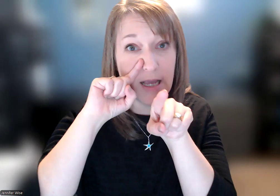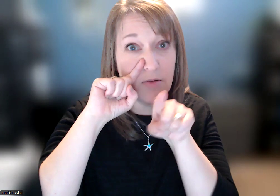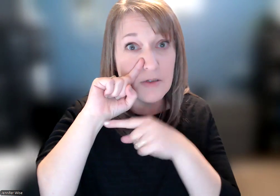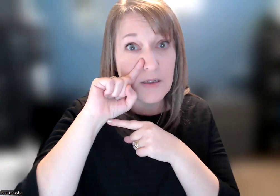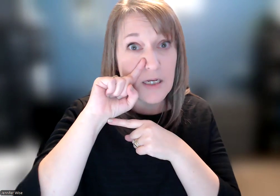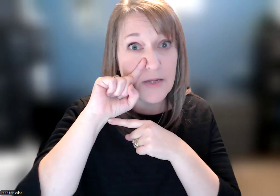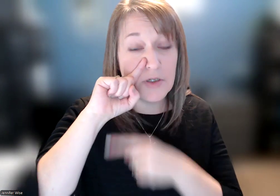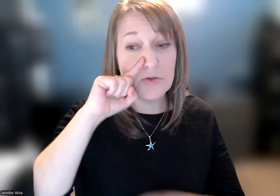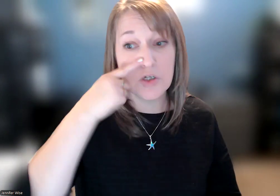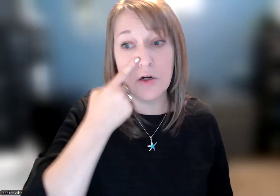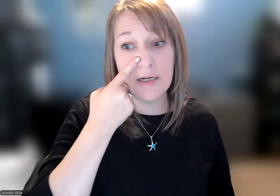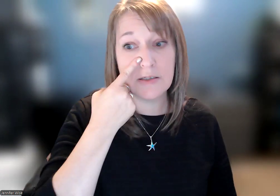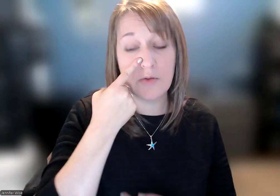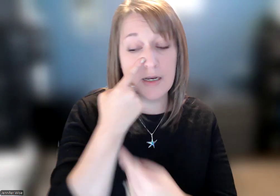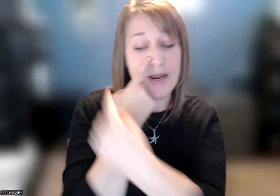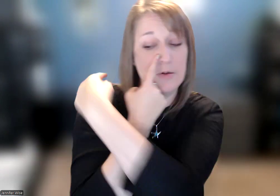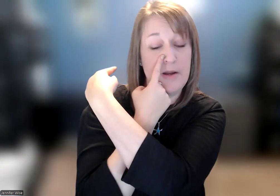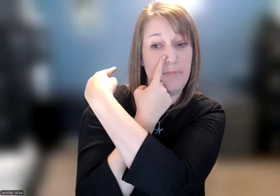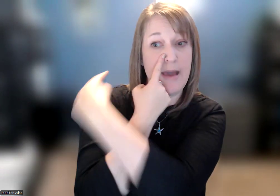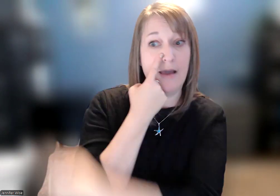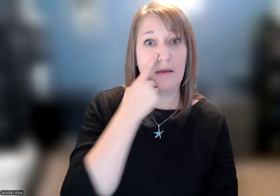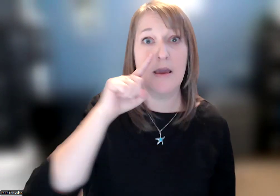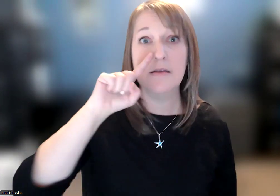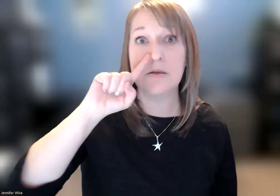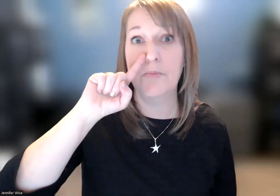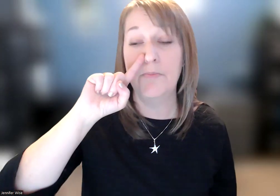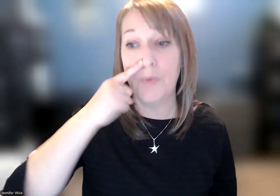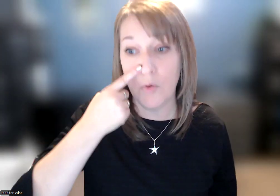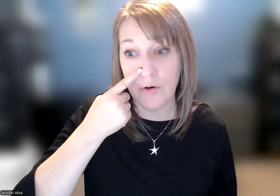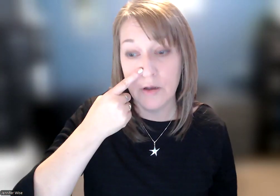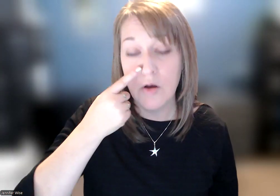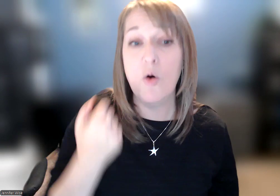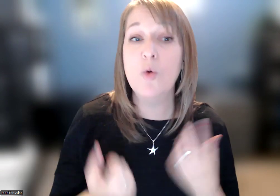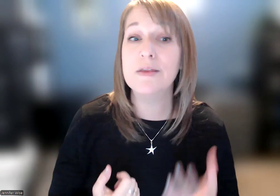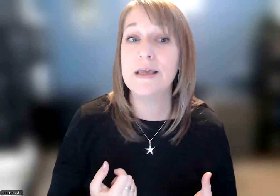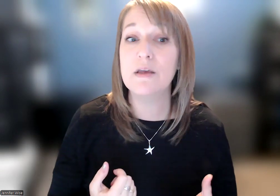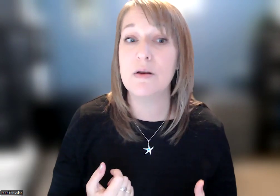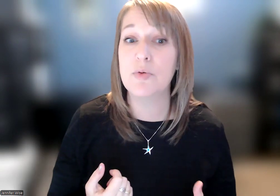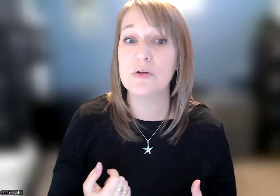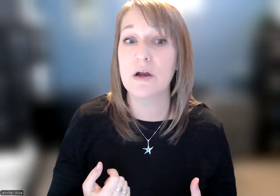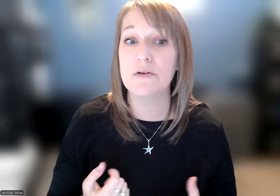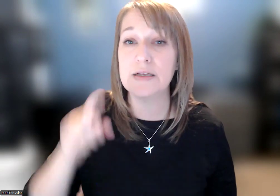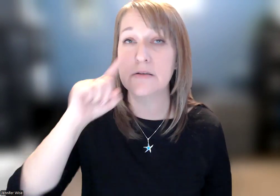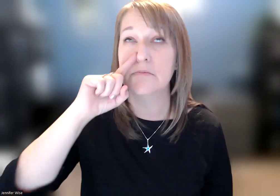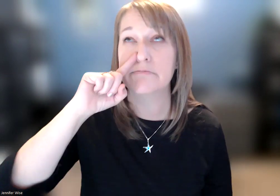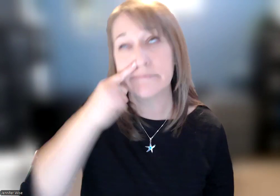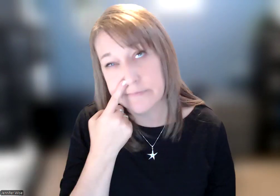out, and then you turn it so that now it's pointing back. Okay, so bored. Only you want a bored look on your face.